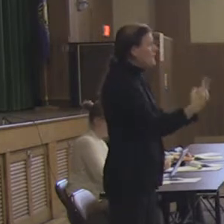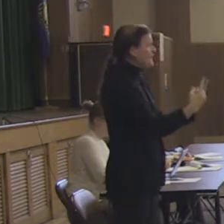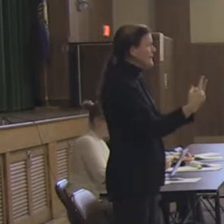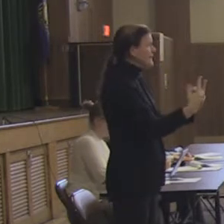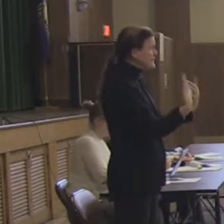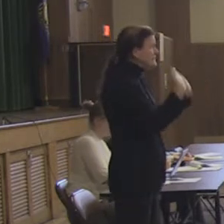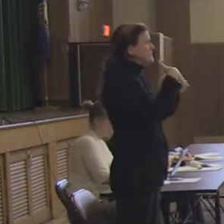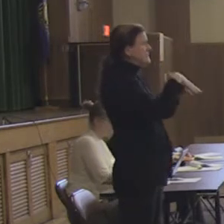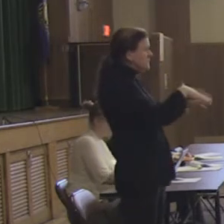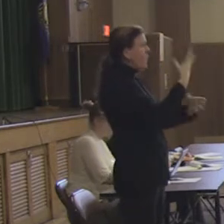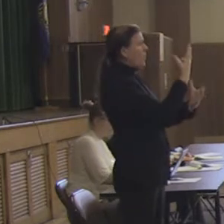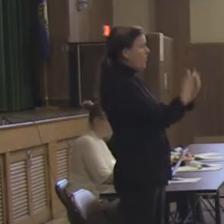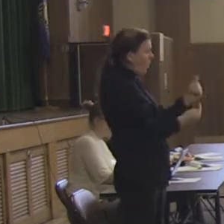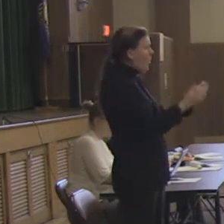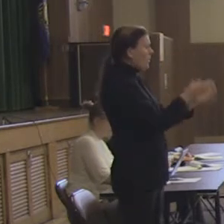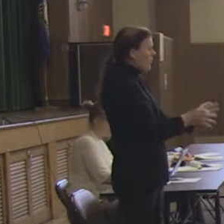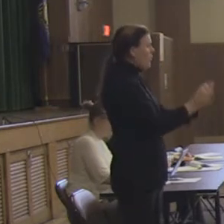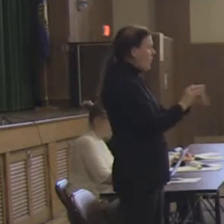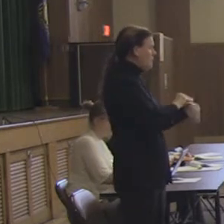substance use or